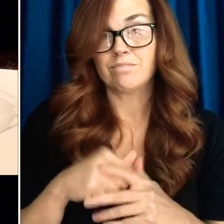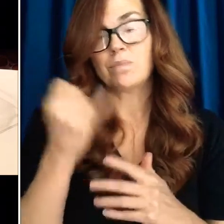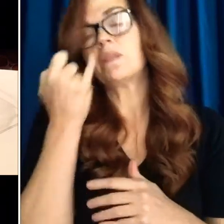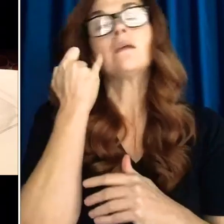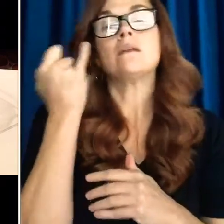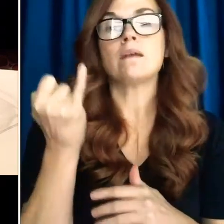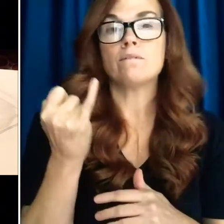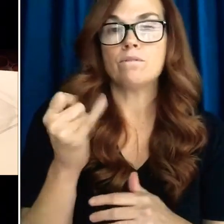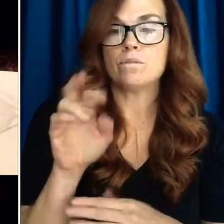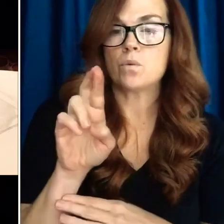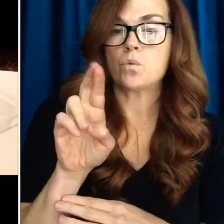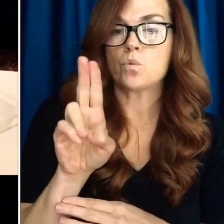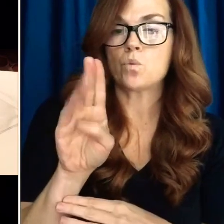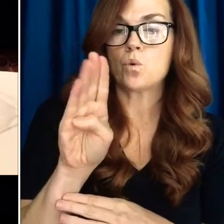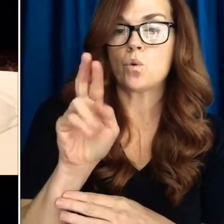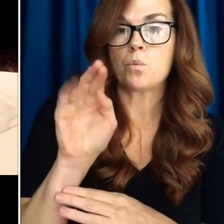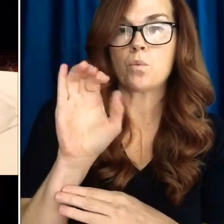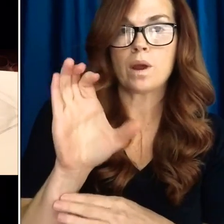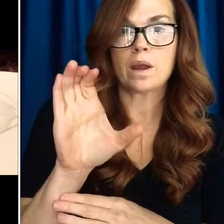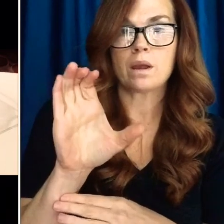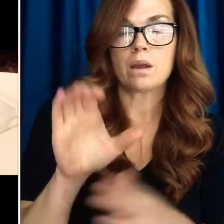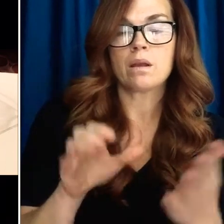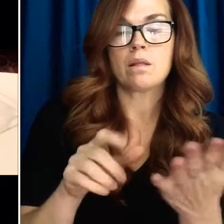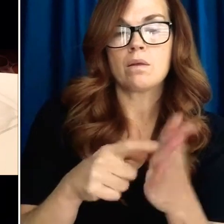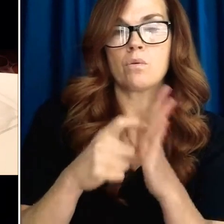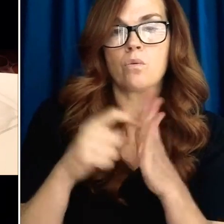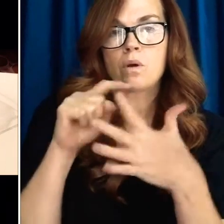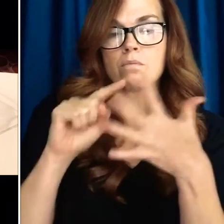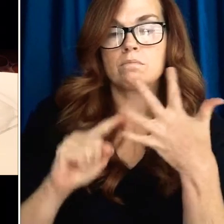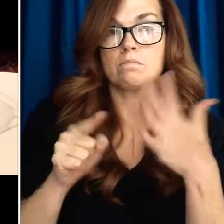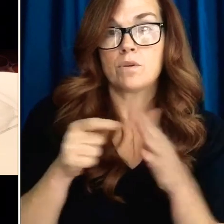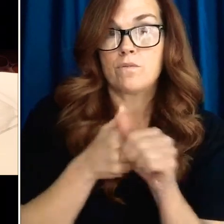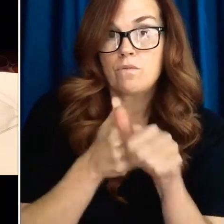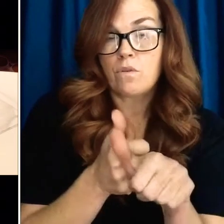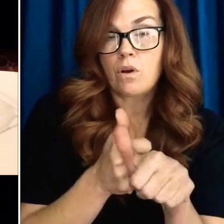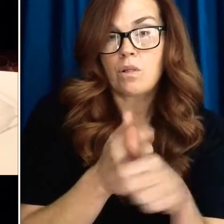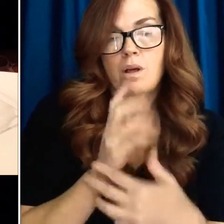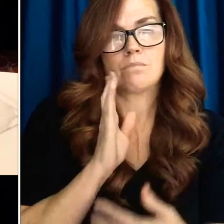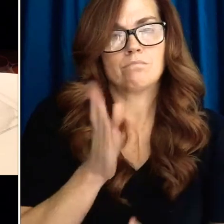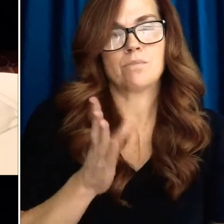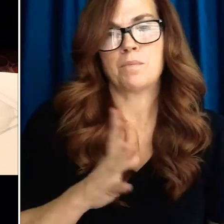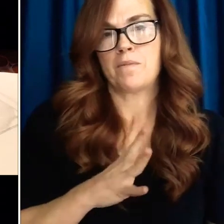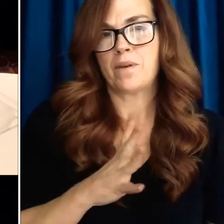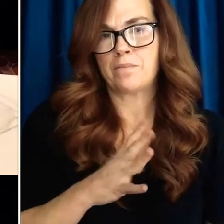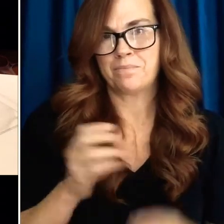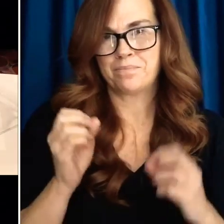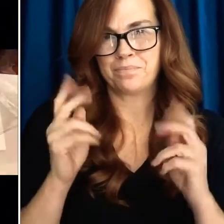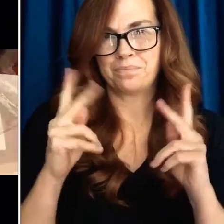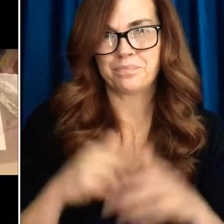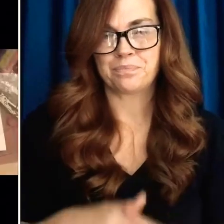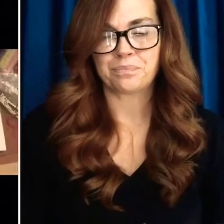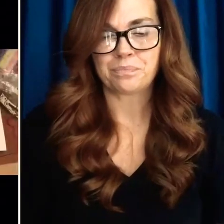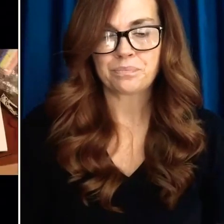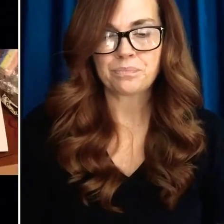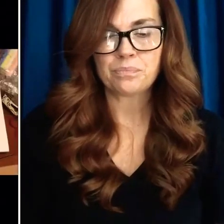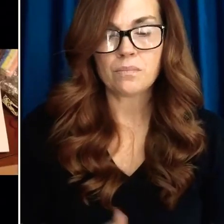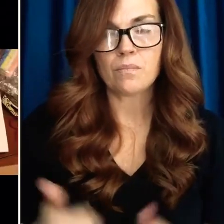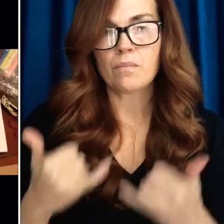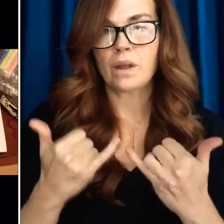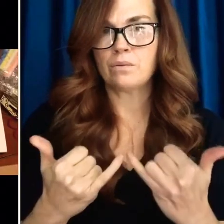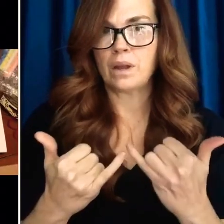do according to the rubric, then you're going to do fantastically. Just make sure you're working on this throughout the week. Okay? All right. Thanks. So this